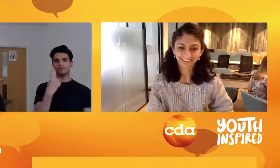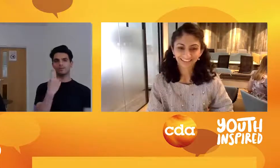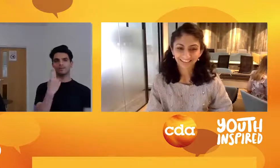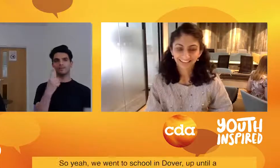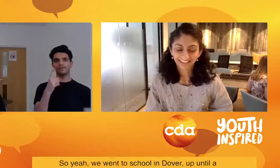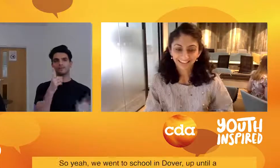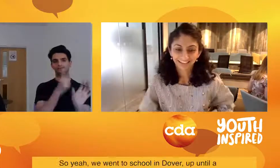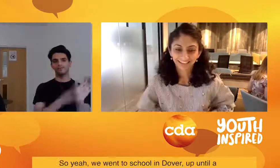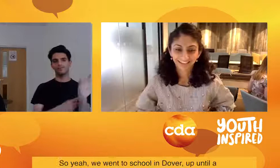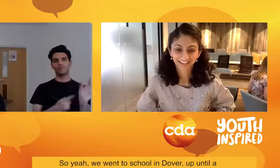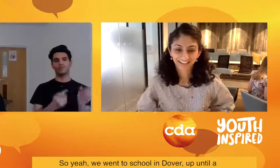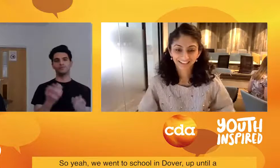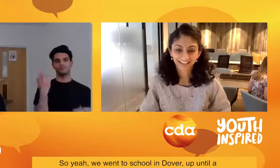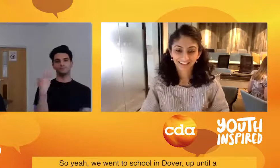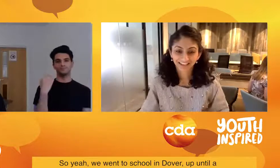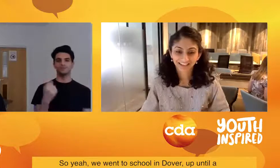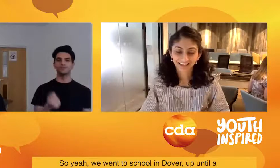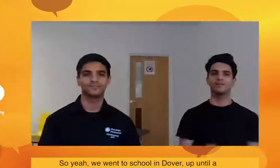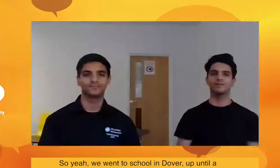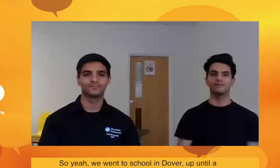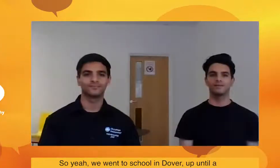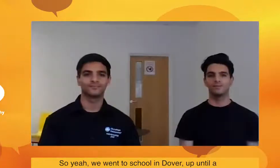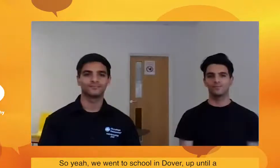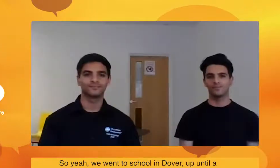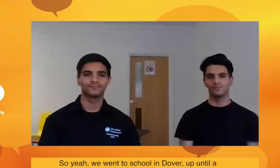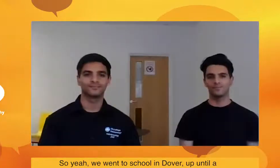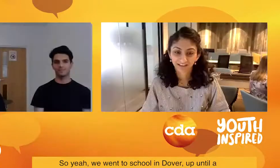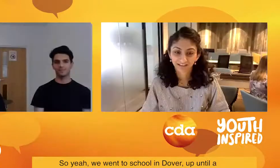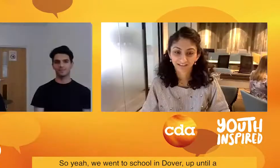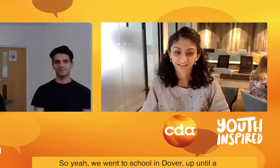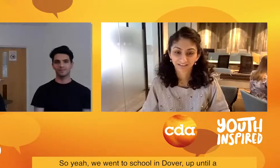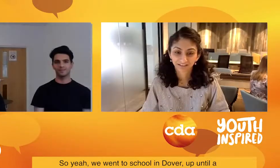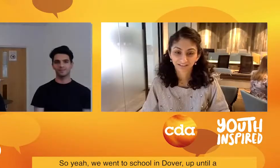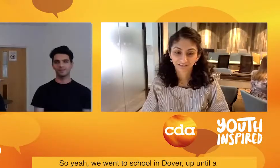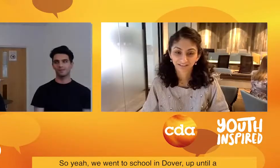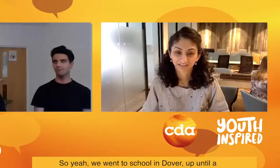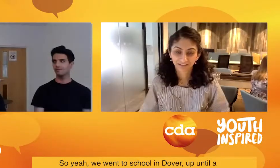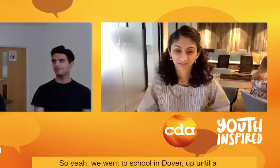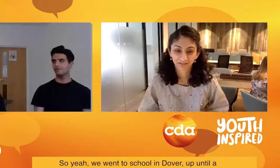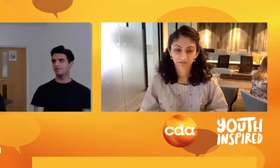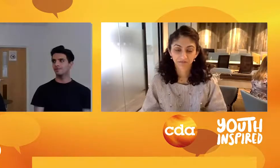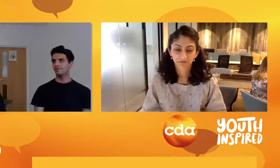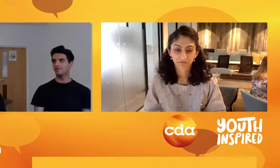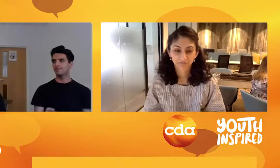confused. So yeah, we went to school in Dover up until a year ago.